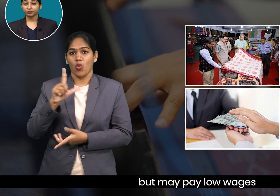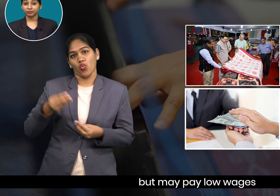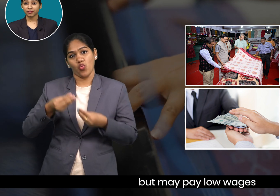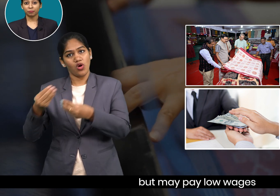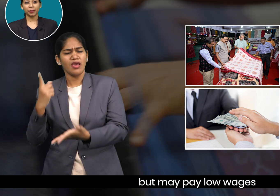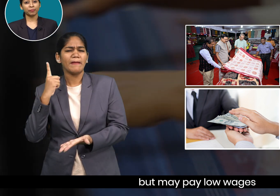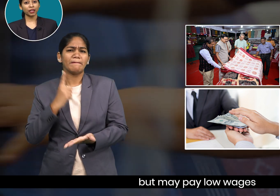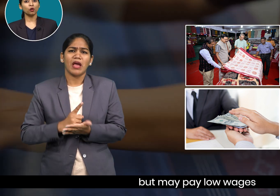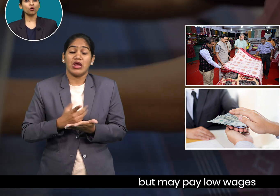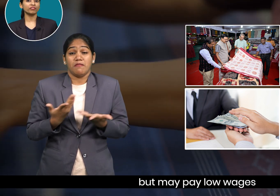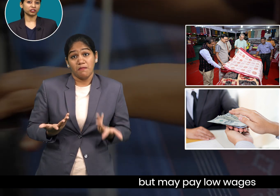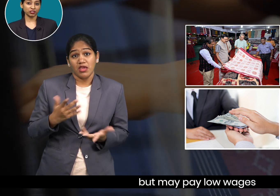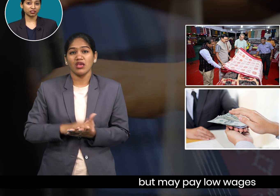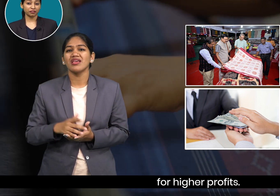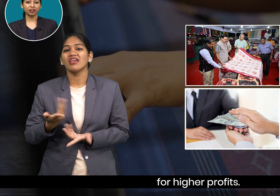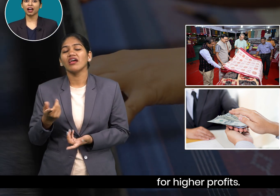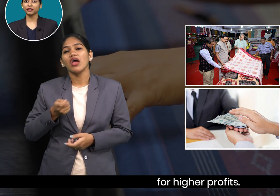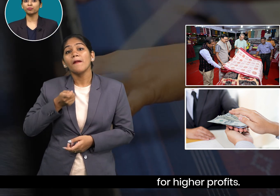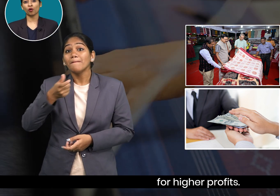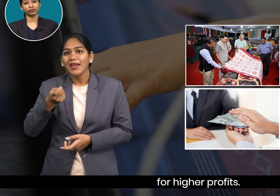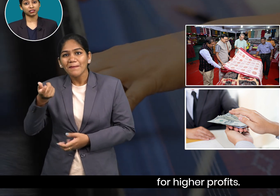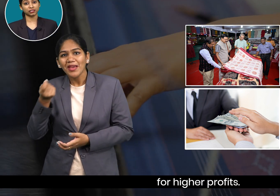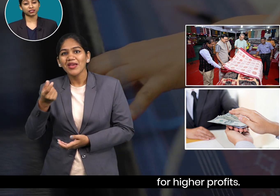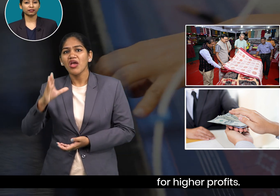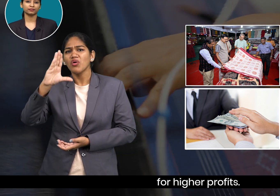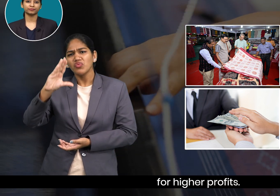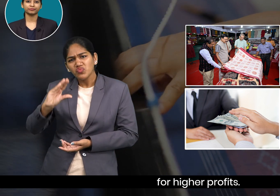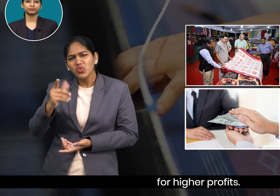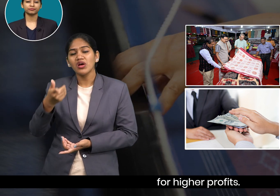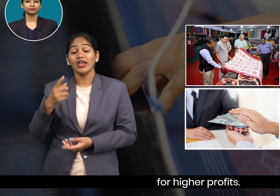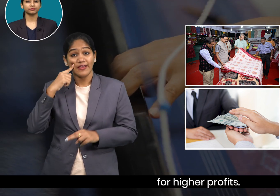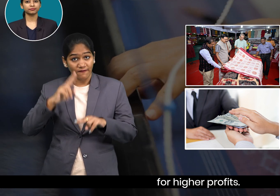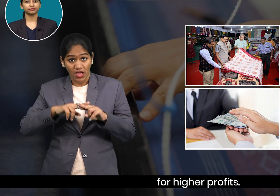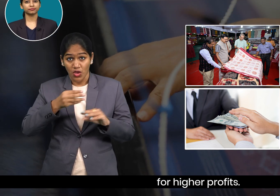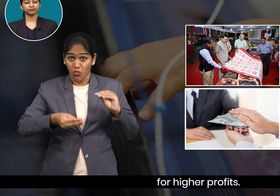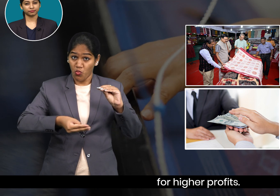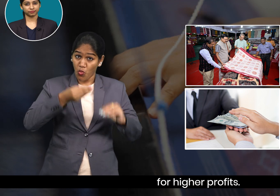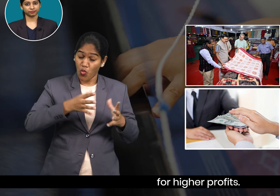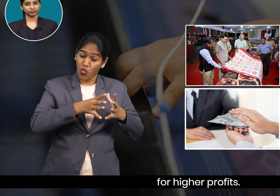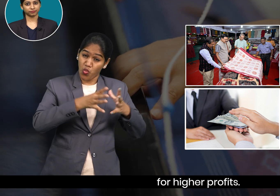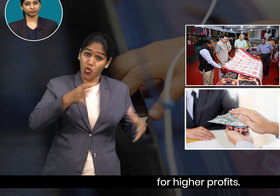but may pay low wages for higher profits.